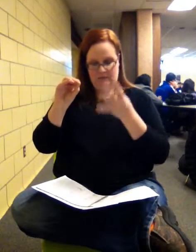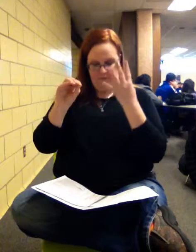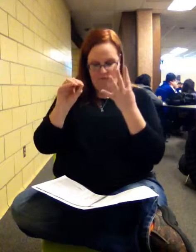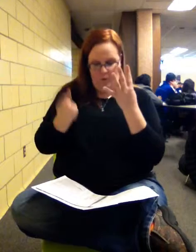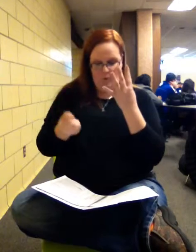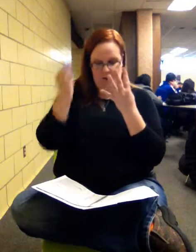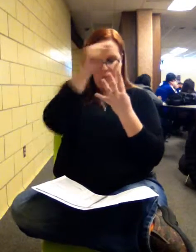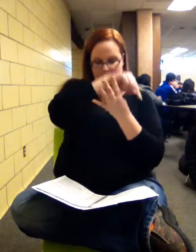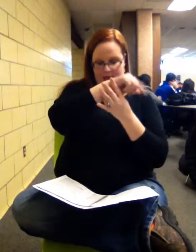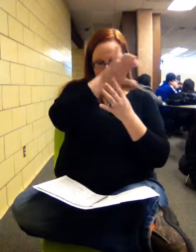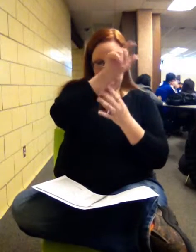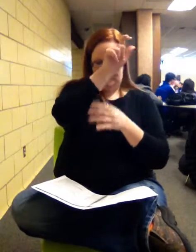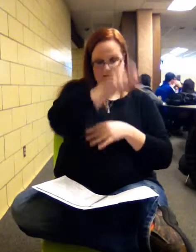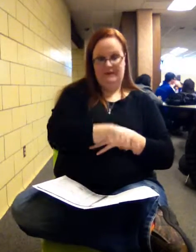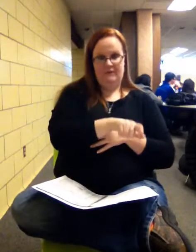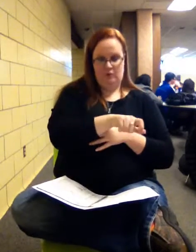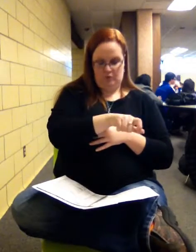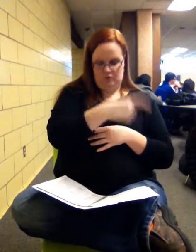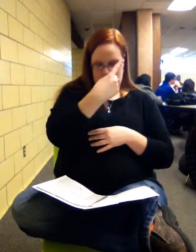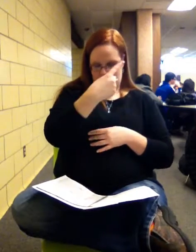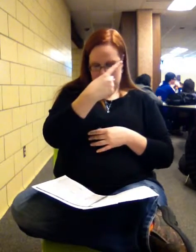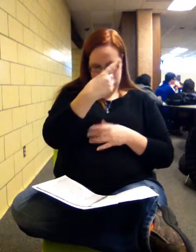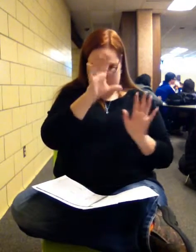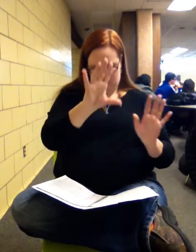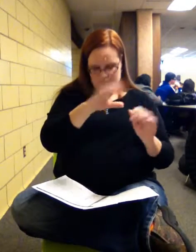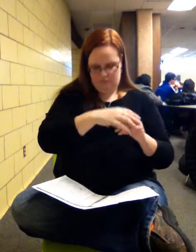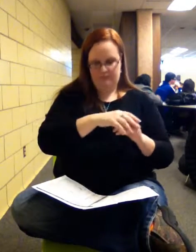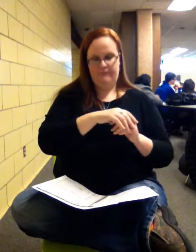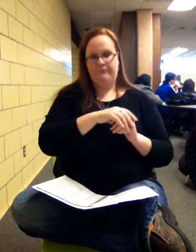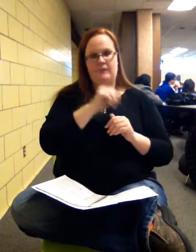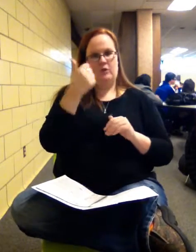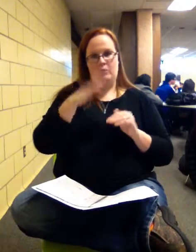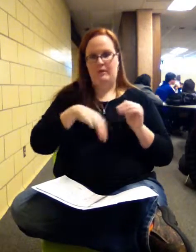column. Otherwise, we're in the main column.